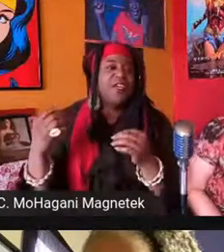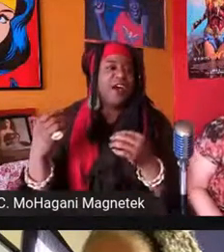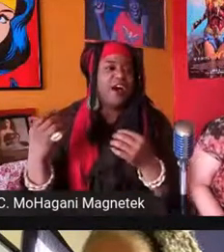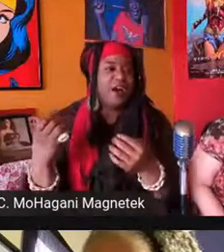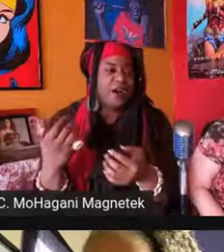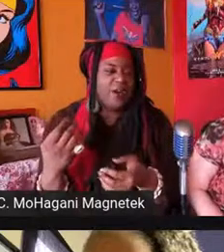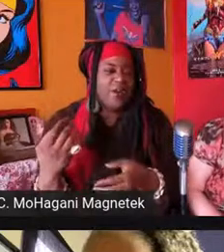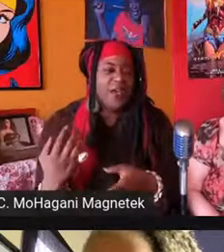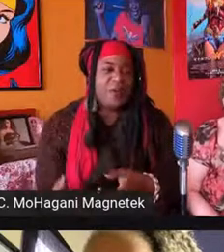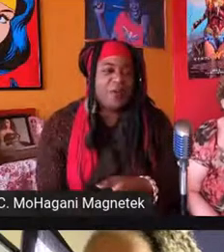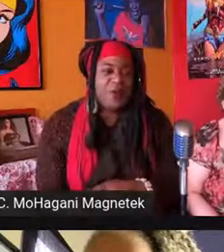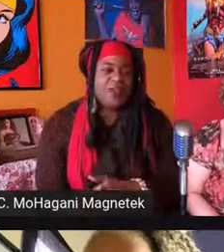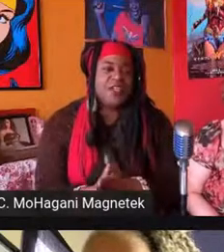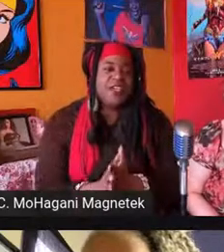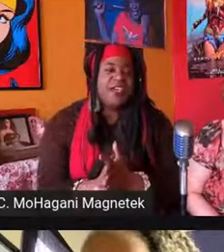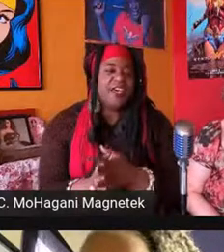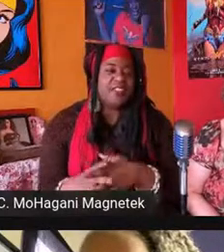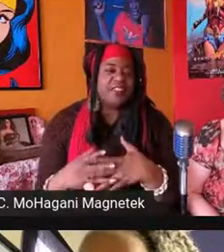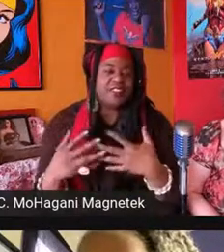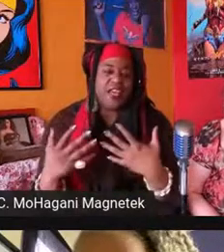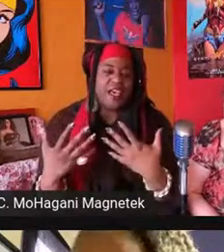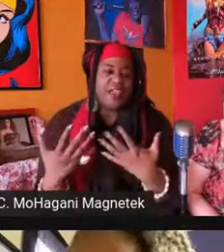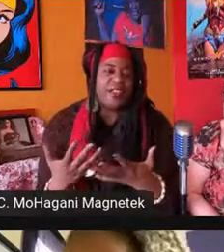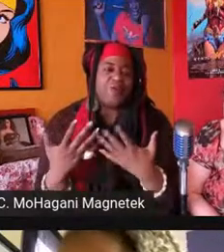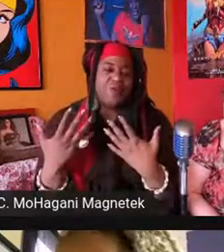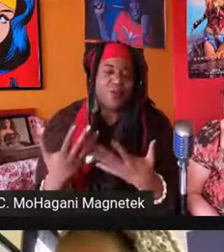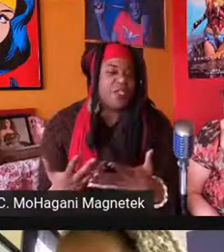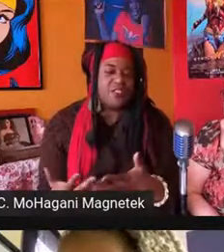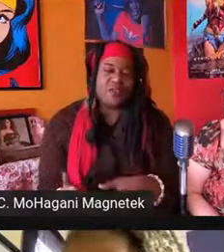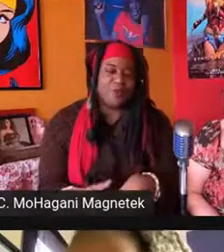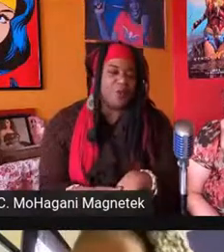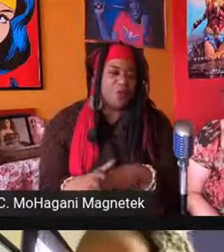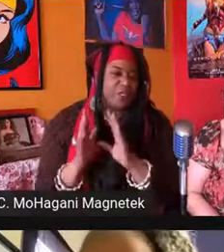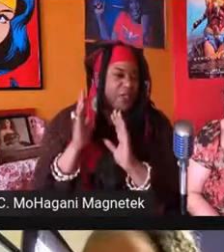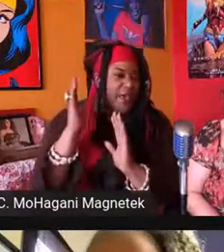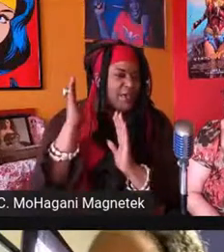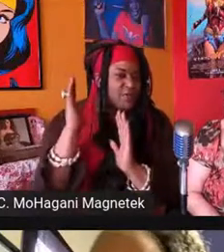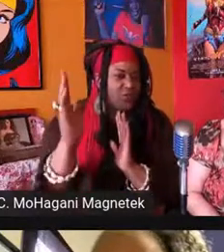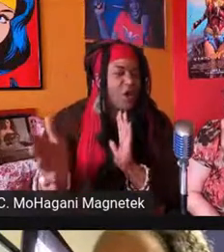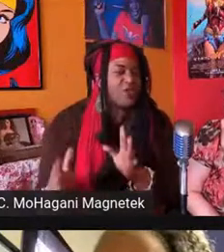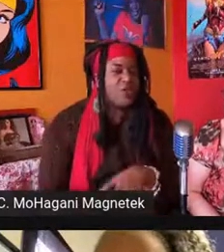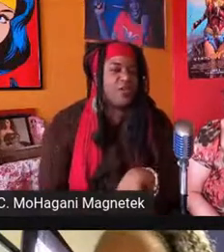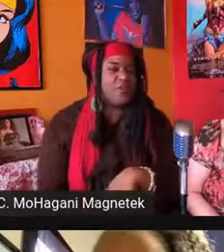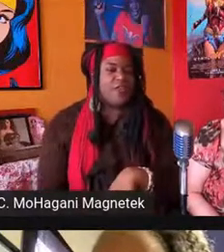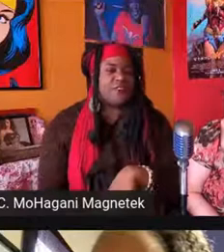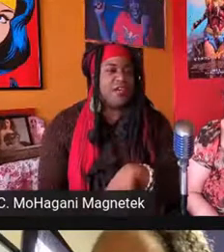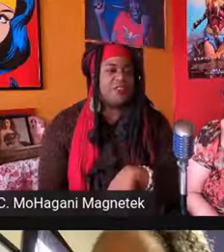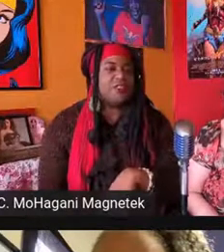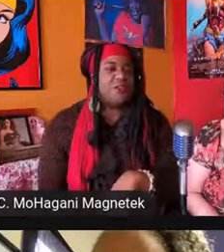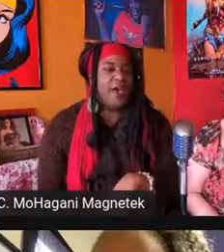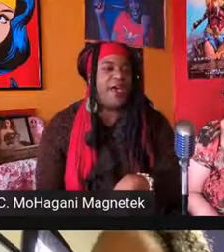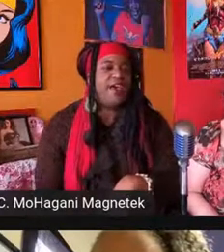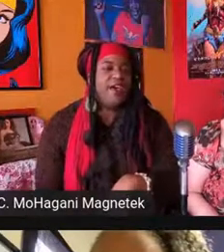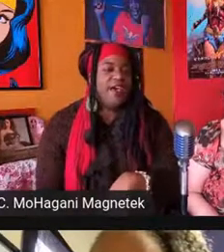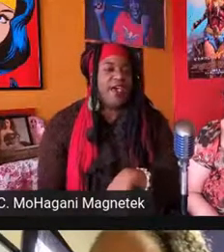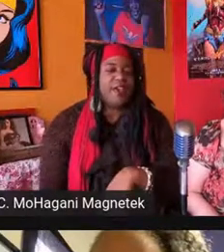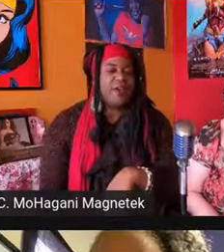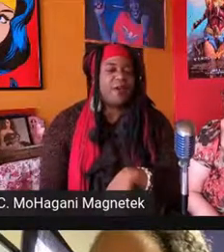metaphors in poetry. It's just like, it really is difficult for me to like talk straight if that's the